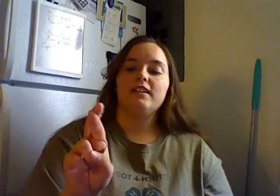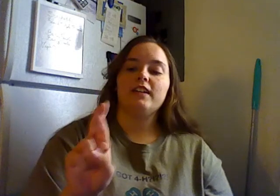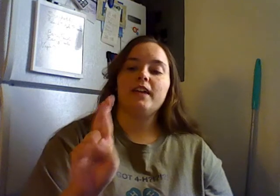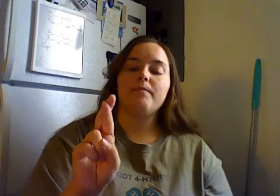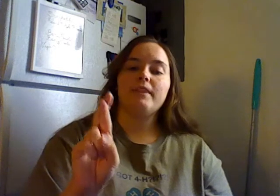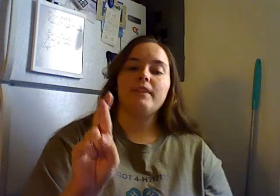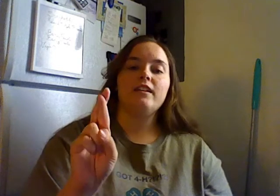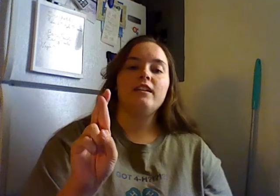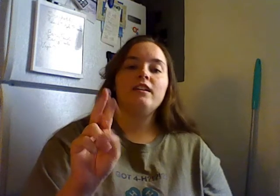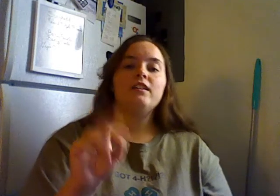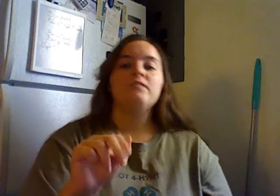Okay.